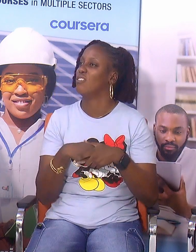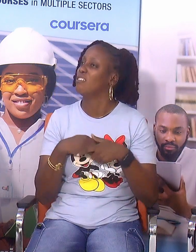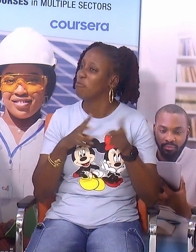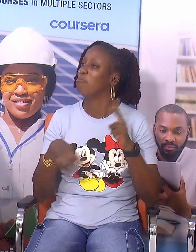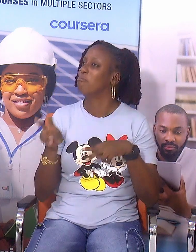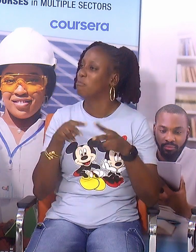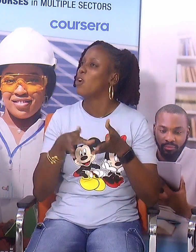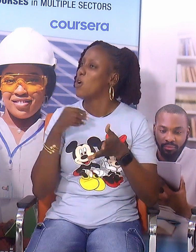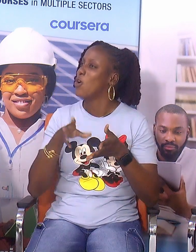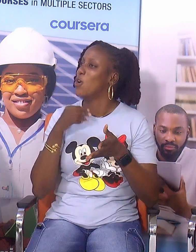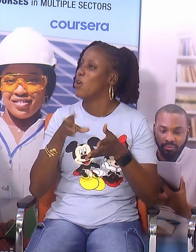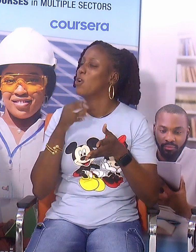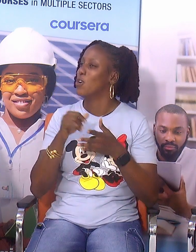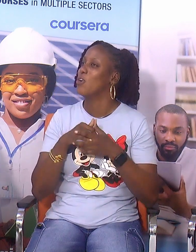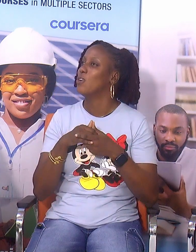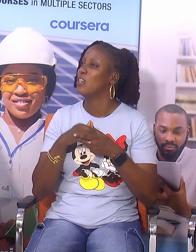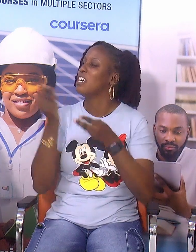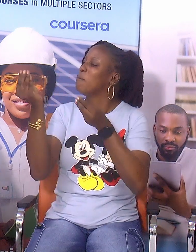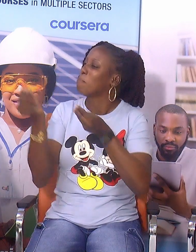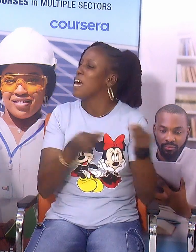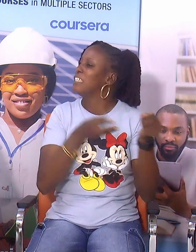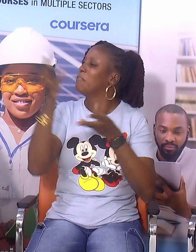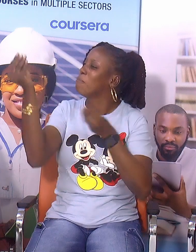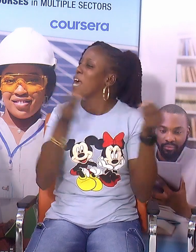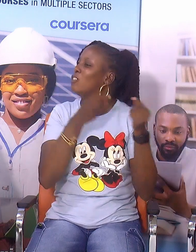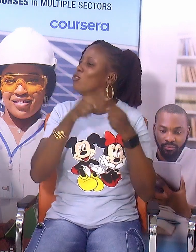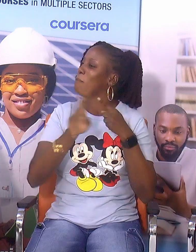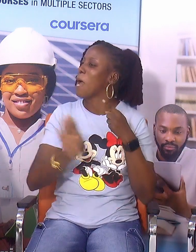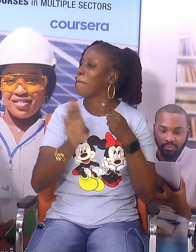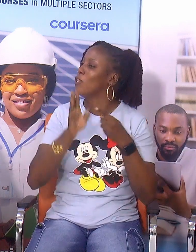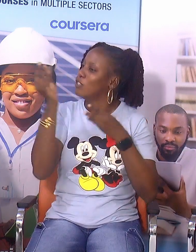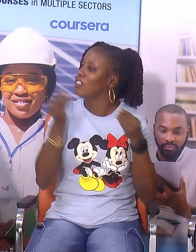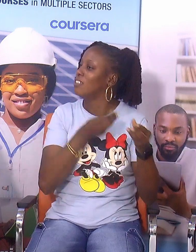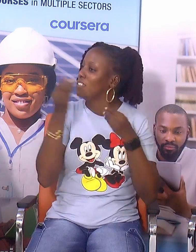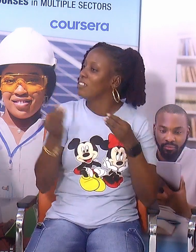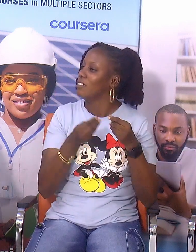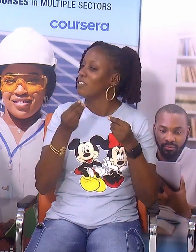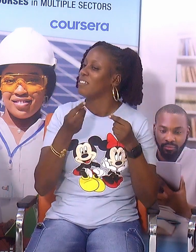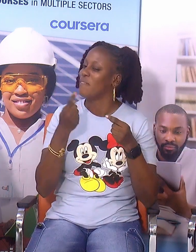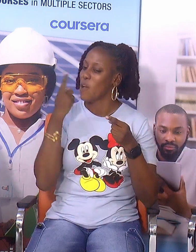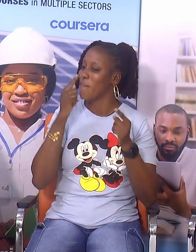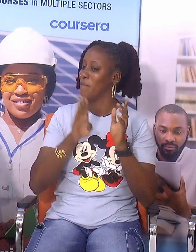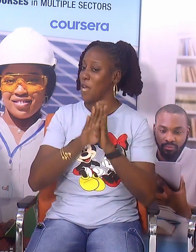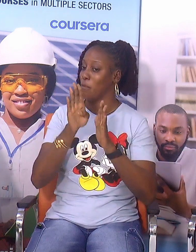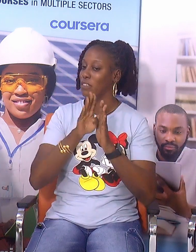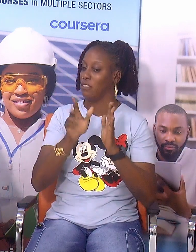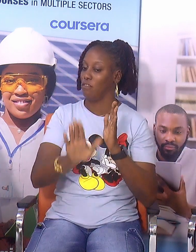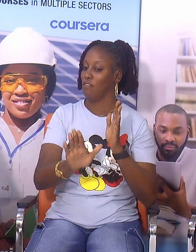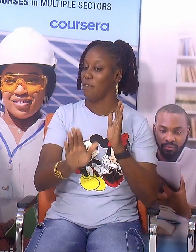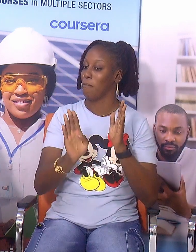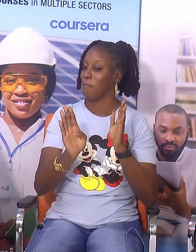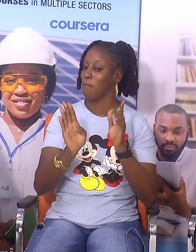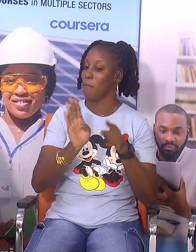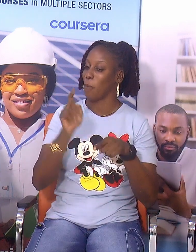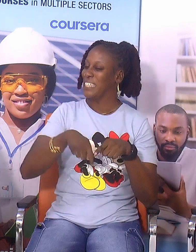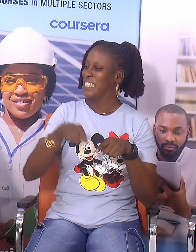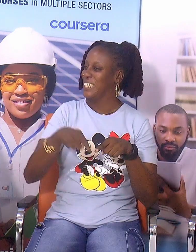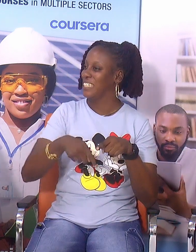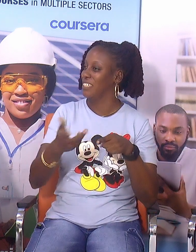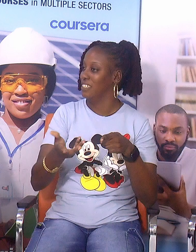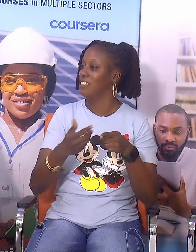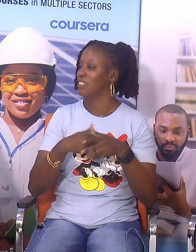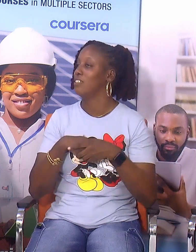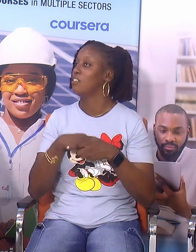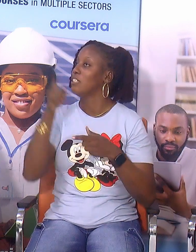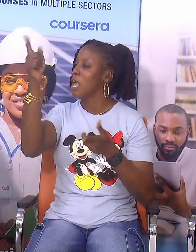different things about their culture. I learned, you know, and I wish some things could just be transferred here to help